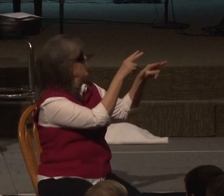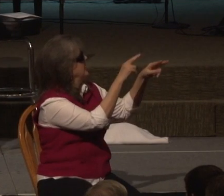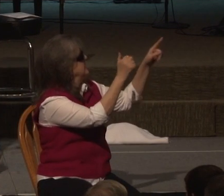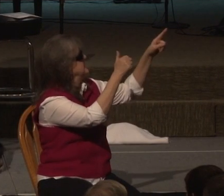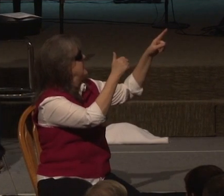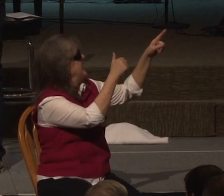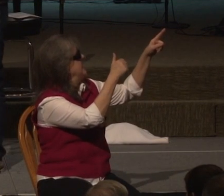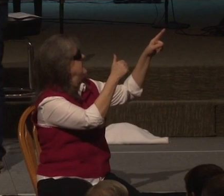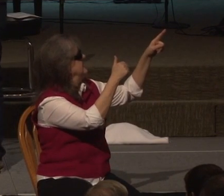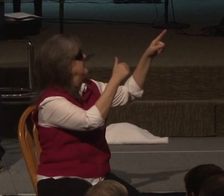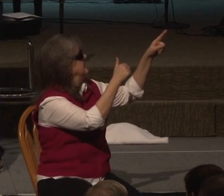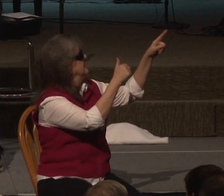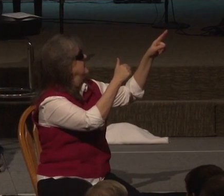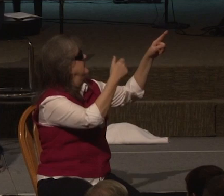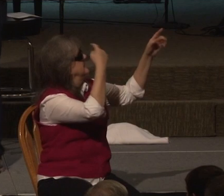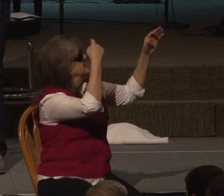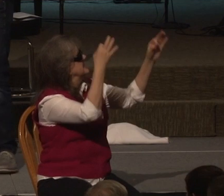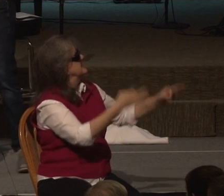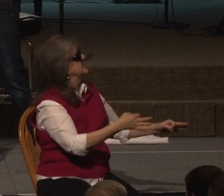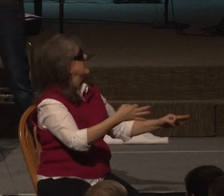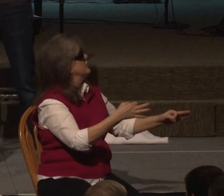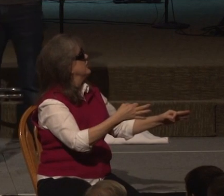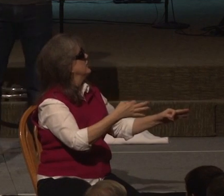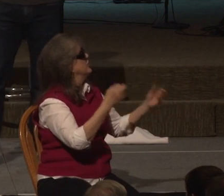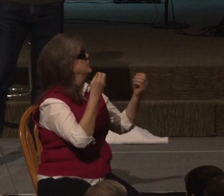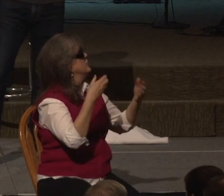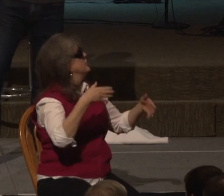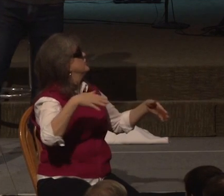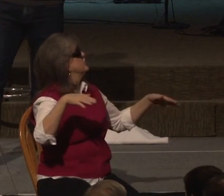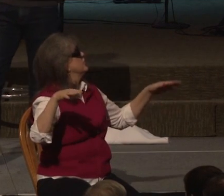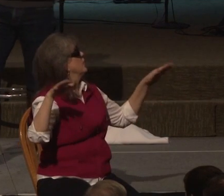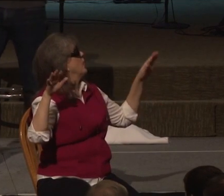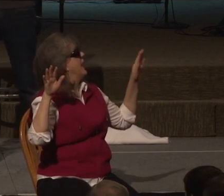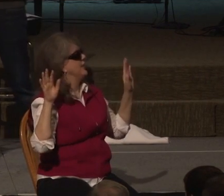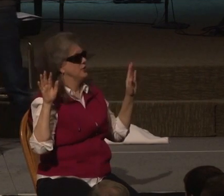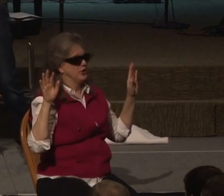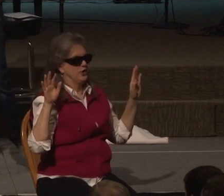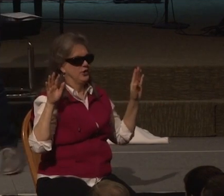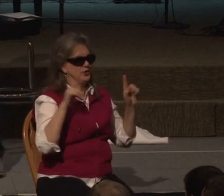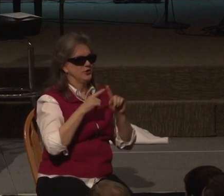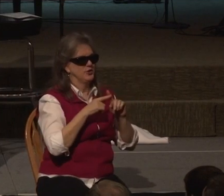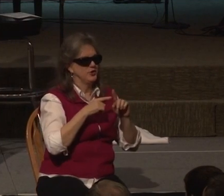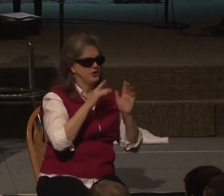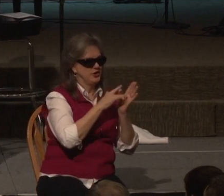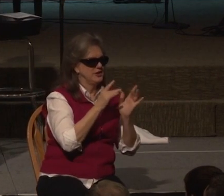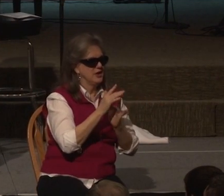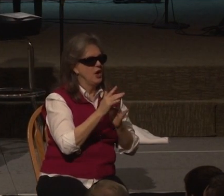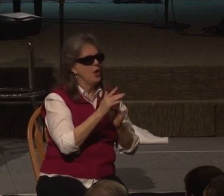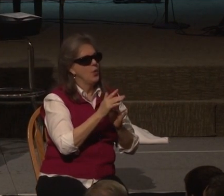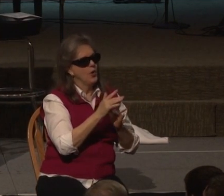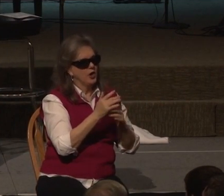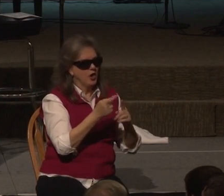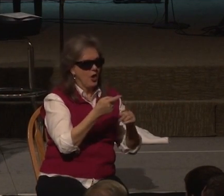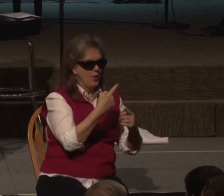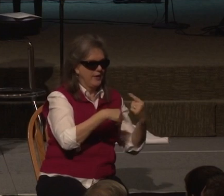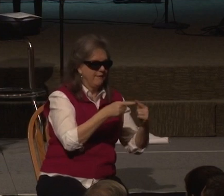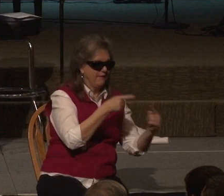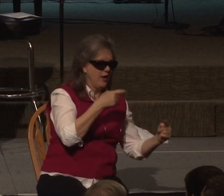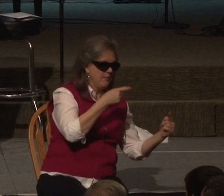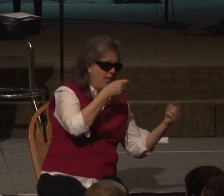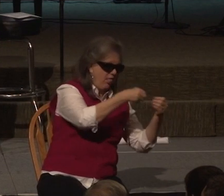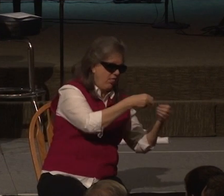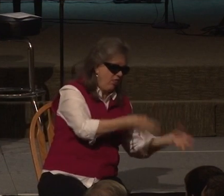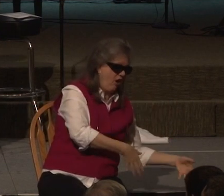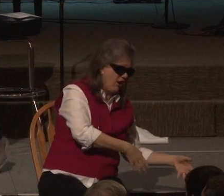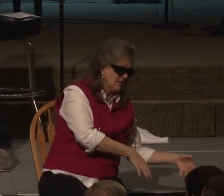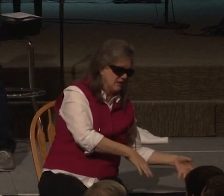it's highlighted there, is the decision to surrender to Jesus, right? We're crossing the line from lost to found, from dark to light. There's